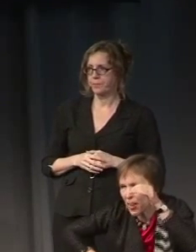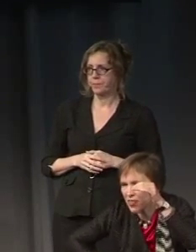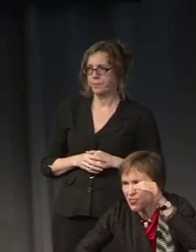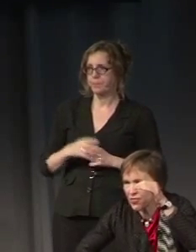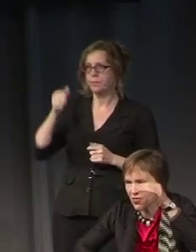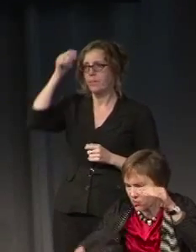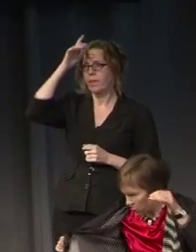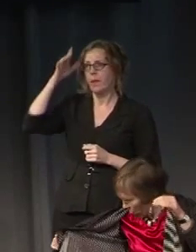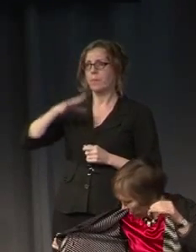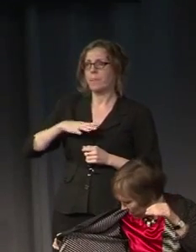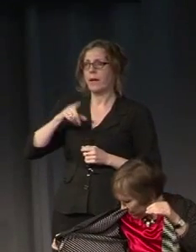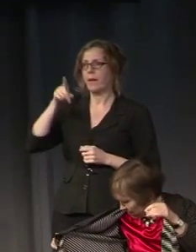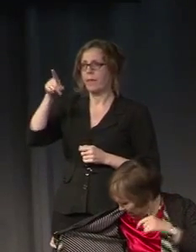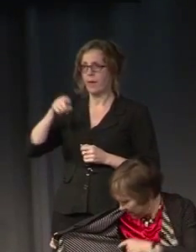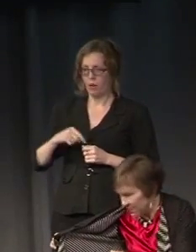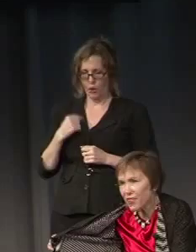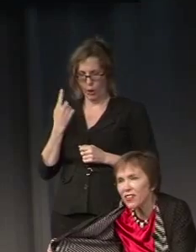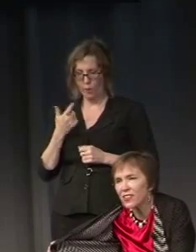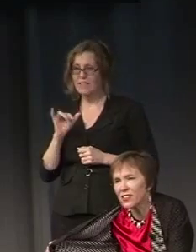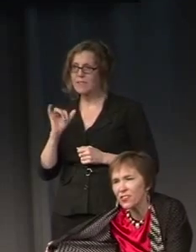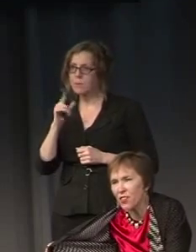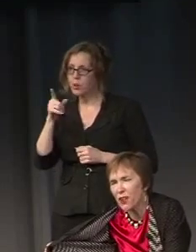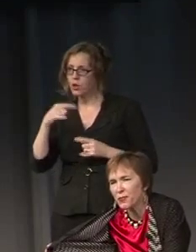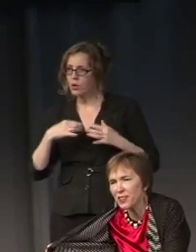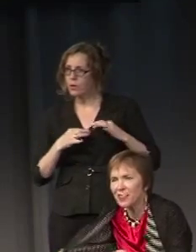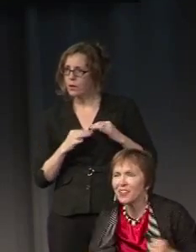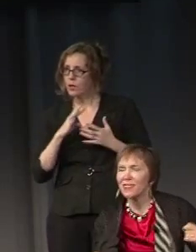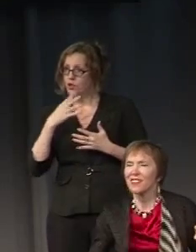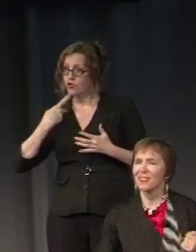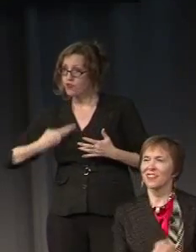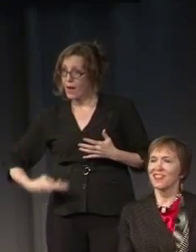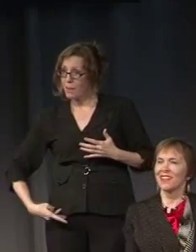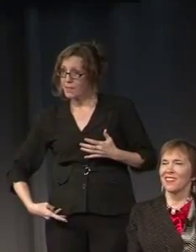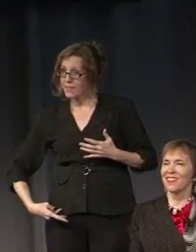to the man whose shirt is striped?